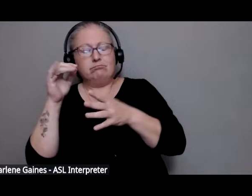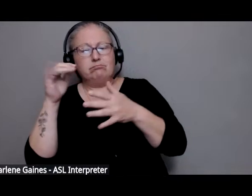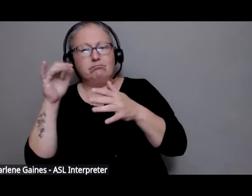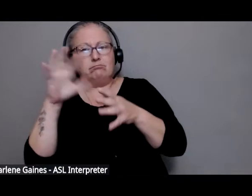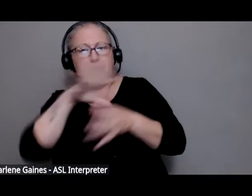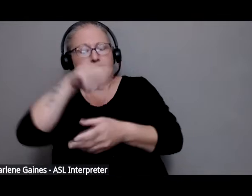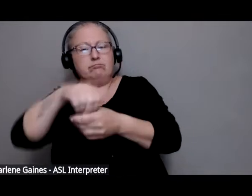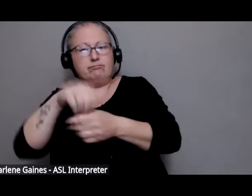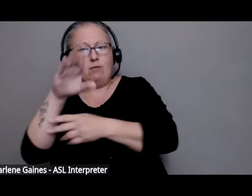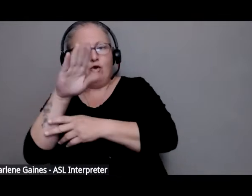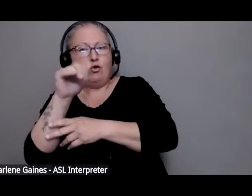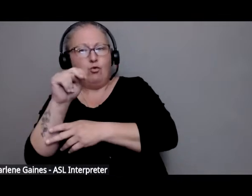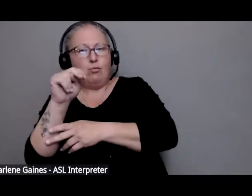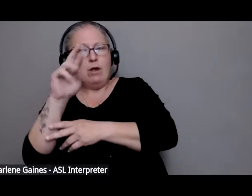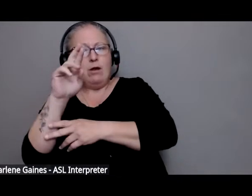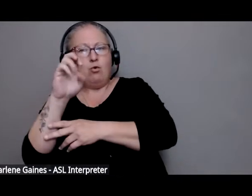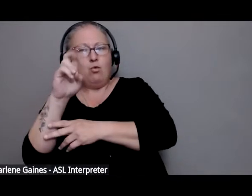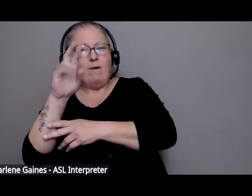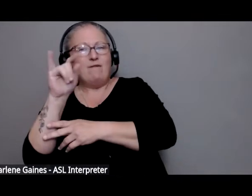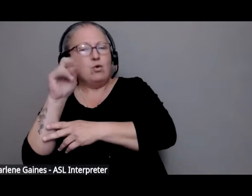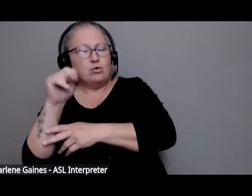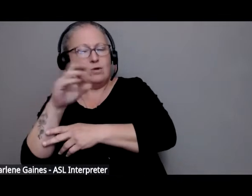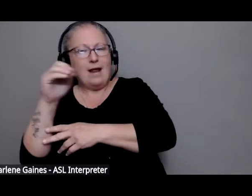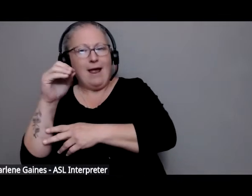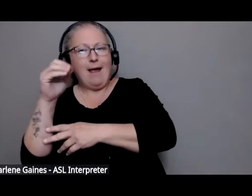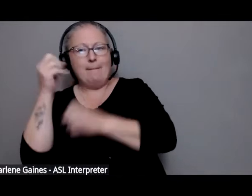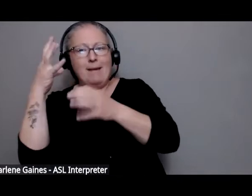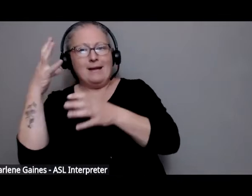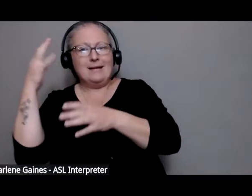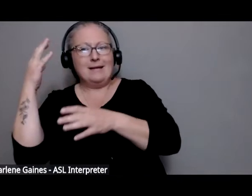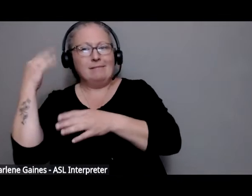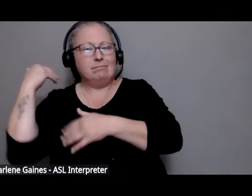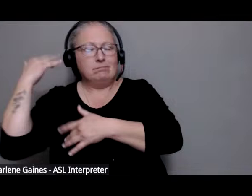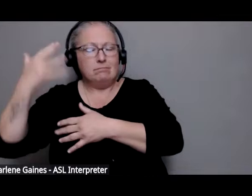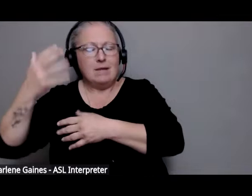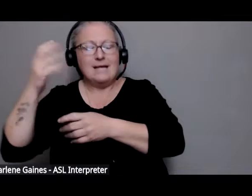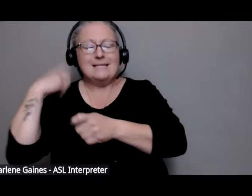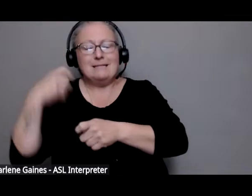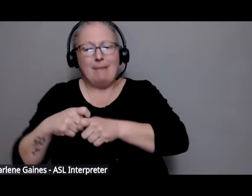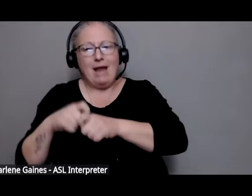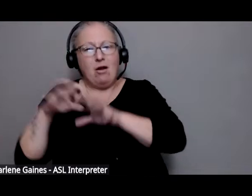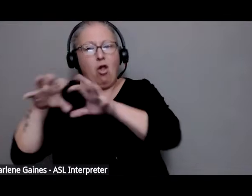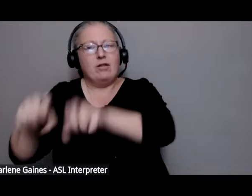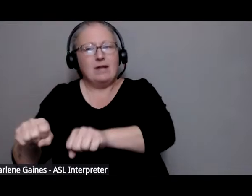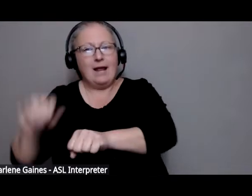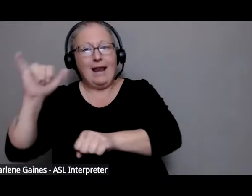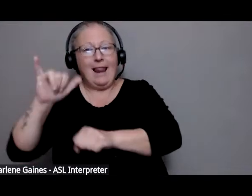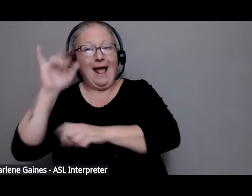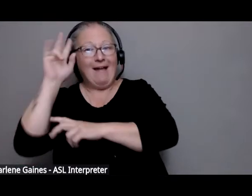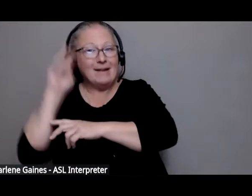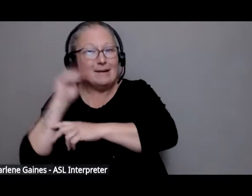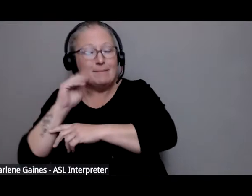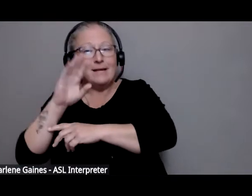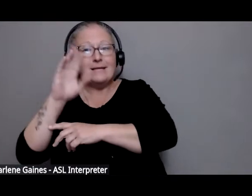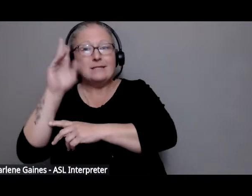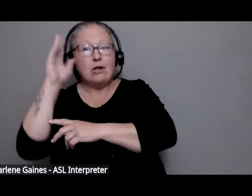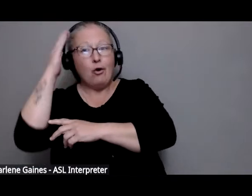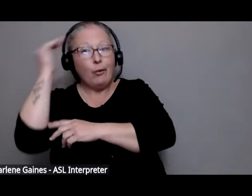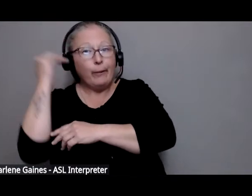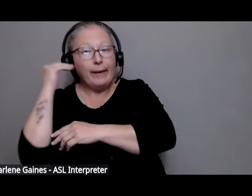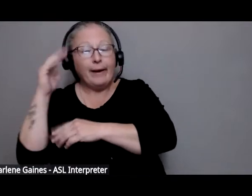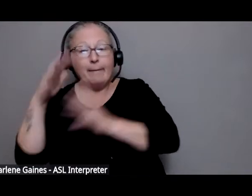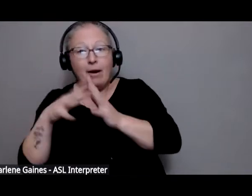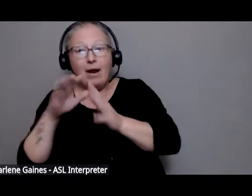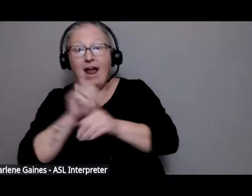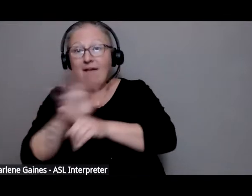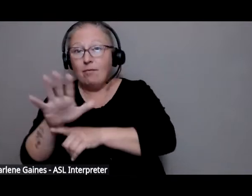events of the Cuban Revolution and preceding centuries of Spanish colonization, just as the lives of many Vietnamese and Korean Americans are influenced, not